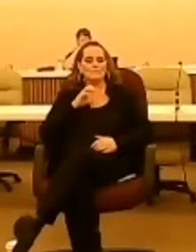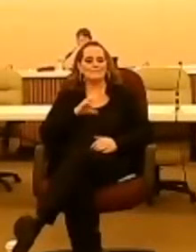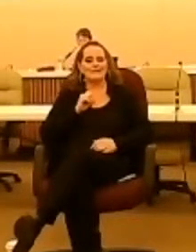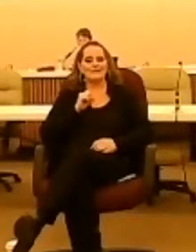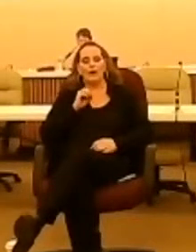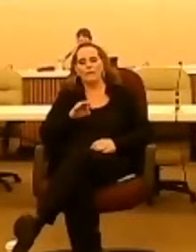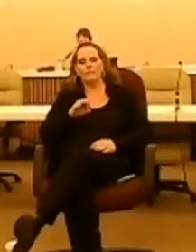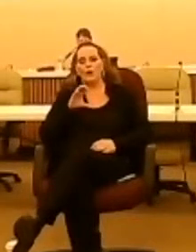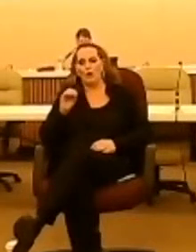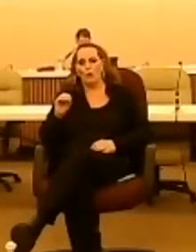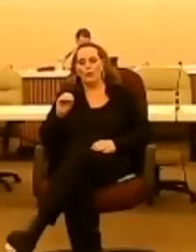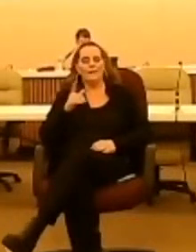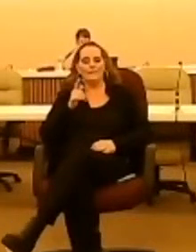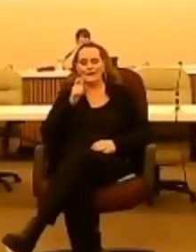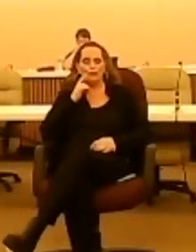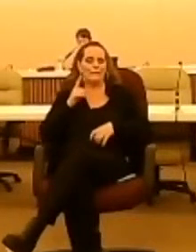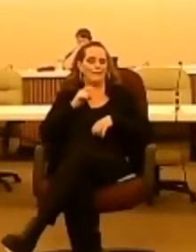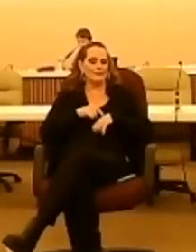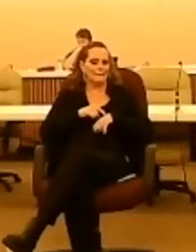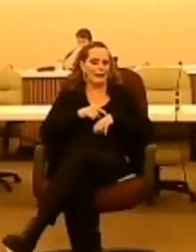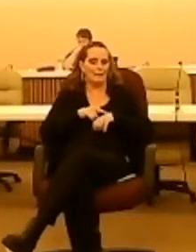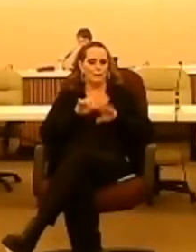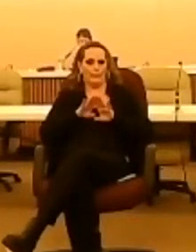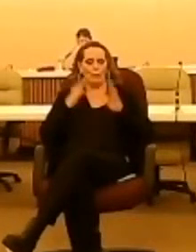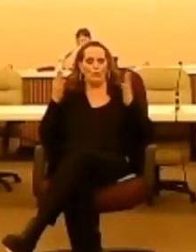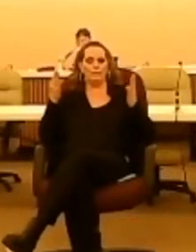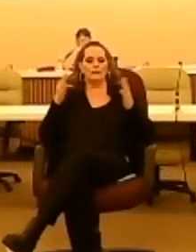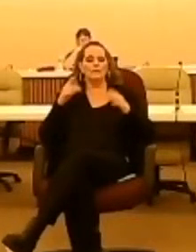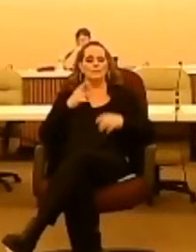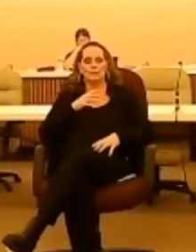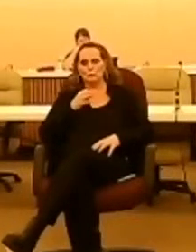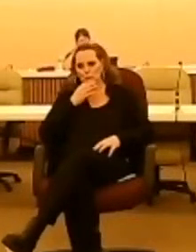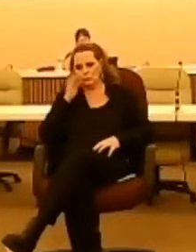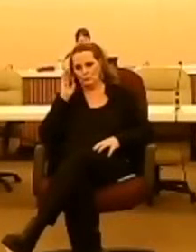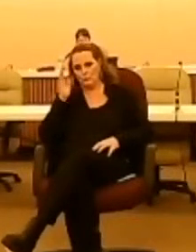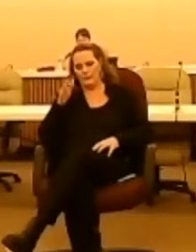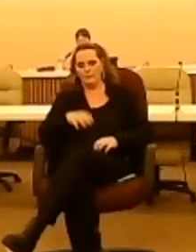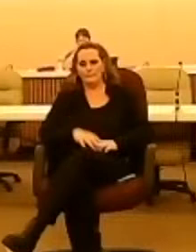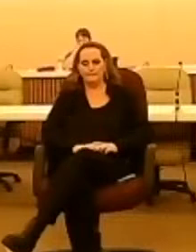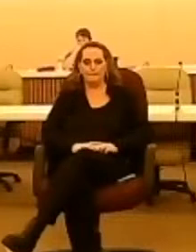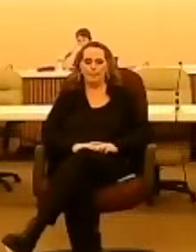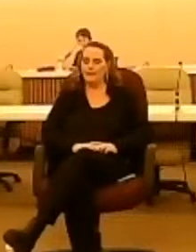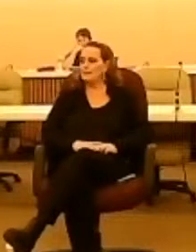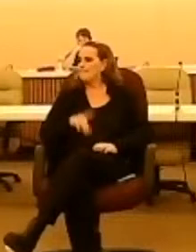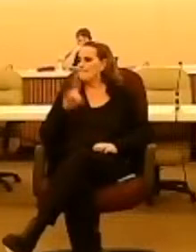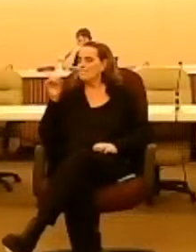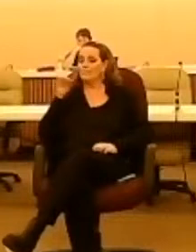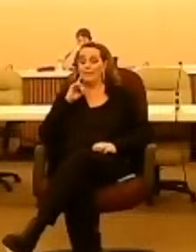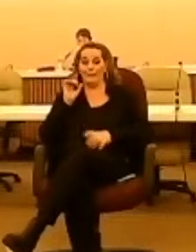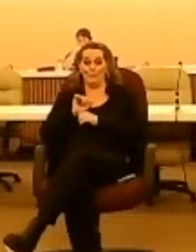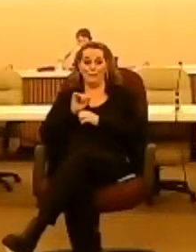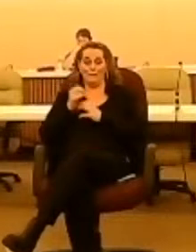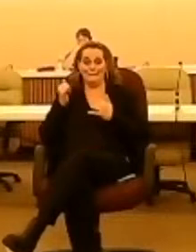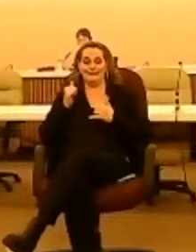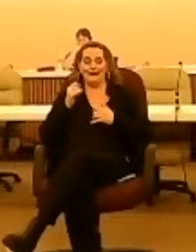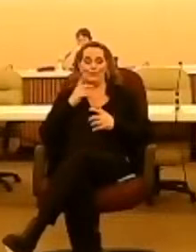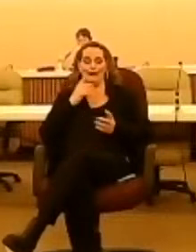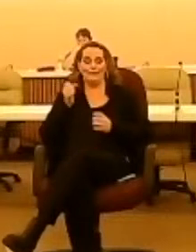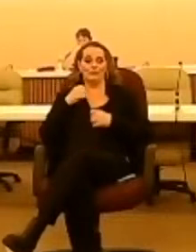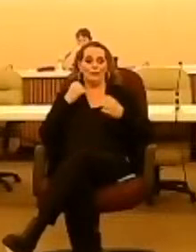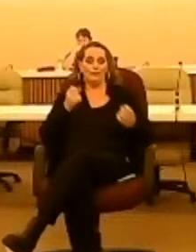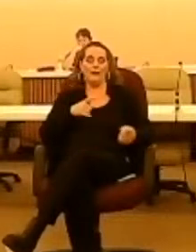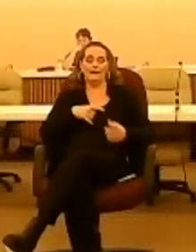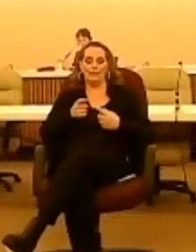do not have a time frame when they're going to open, but soon. Thanks, Mr. Wilson. They were in there Okay. working today when I went by, putting a new